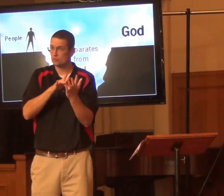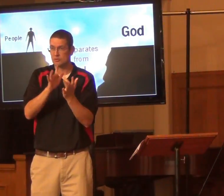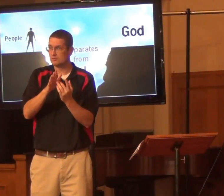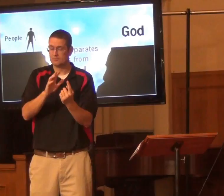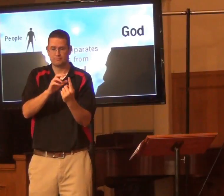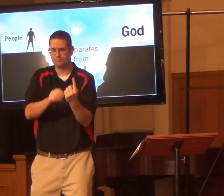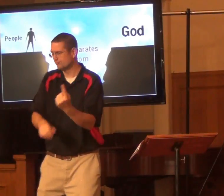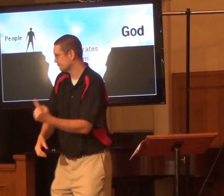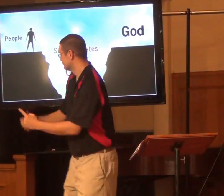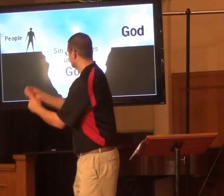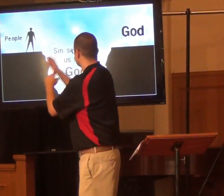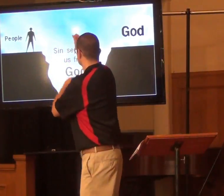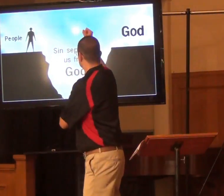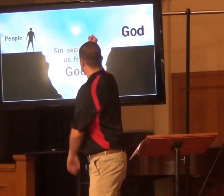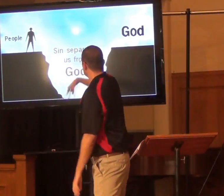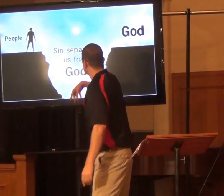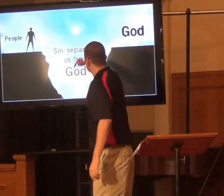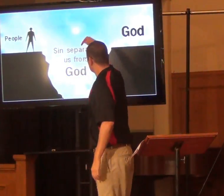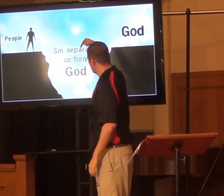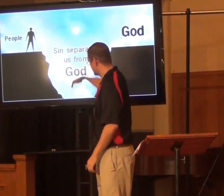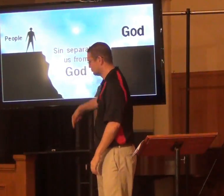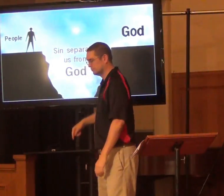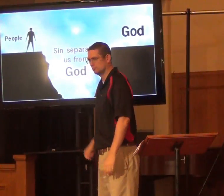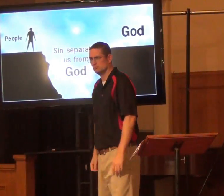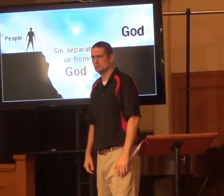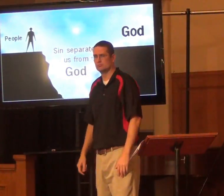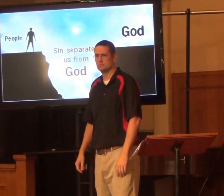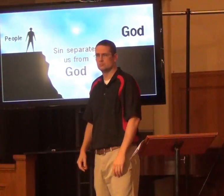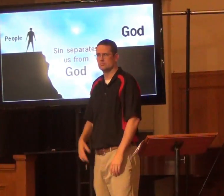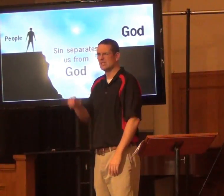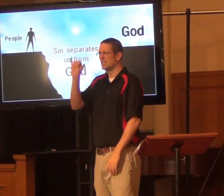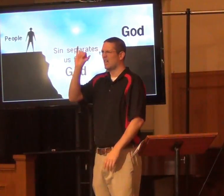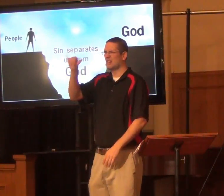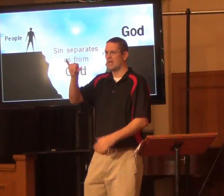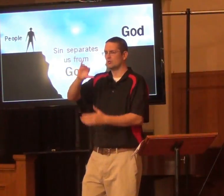next person who doesn't have Jesus is cast into hell.